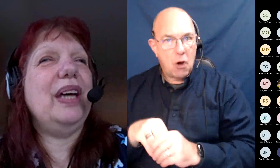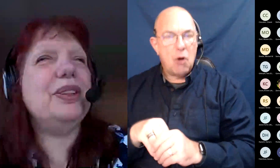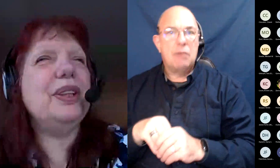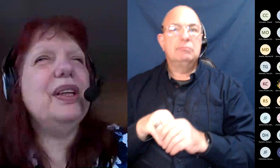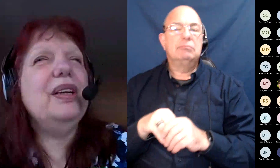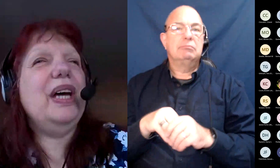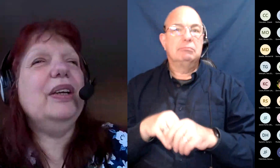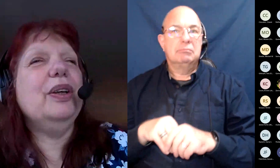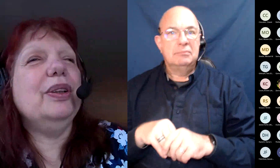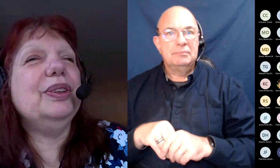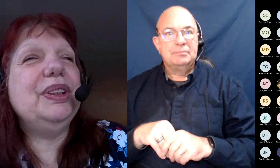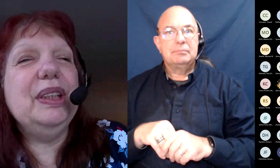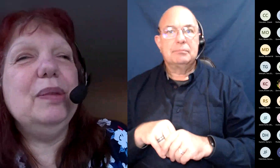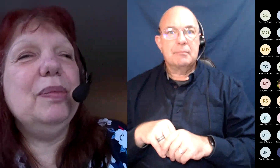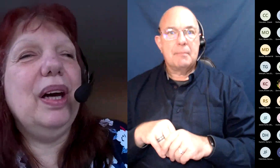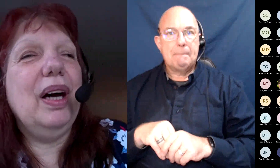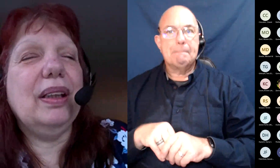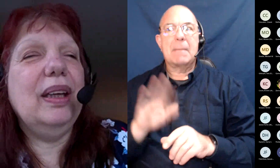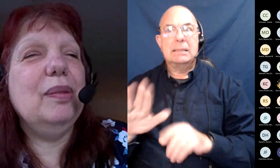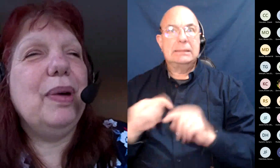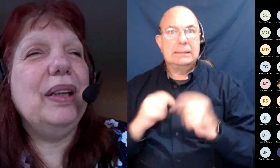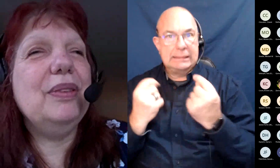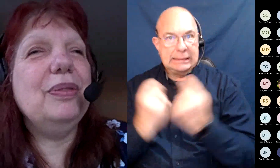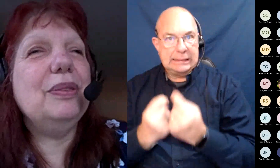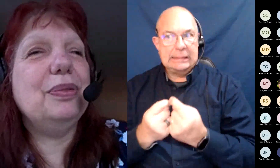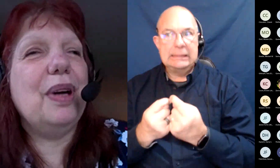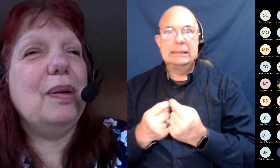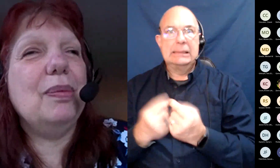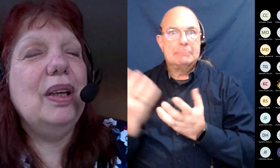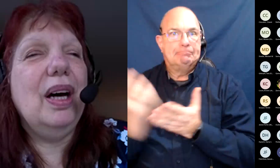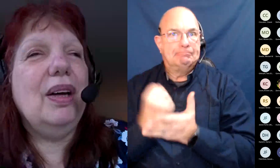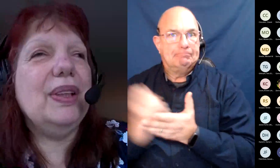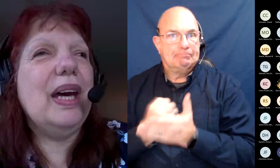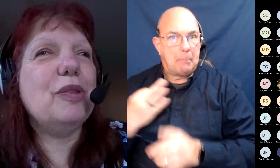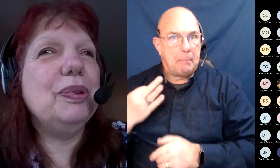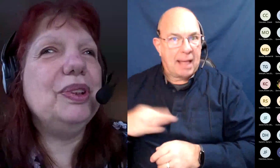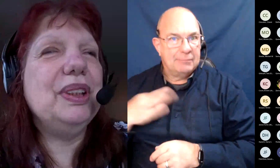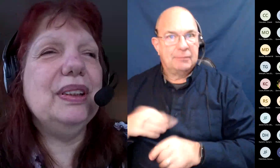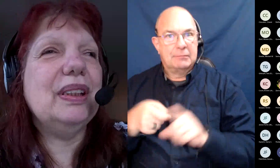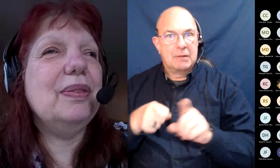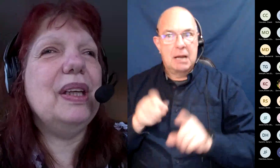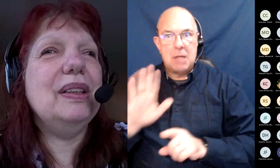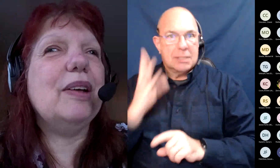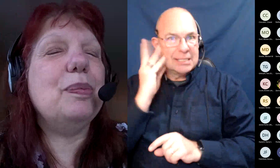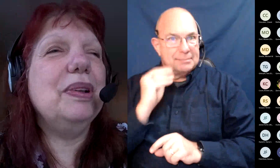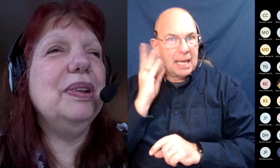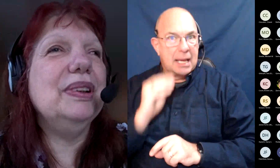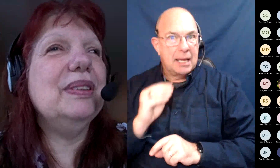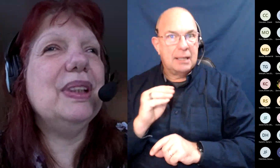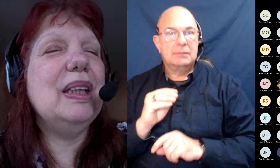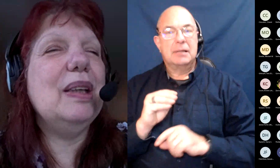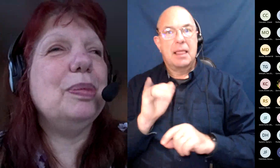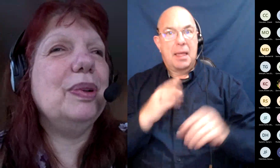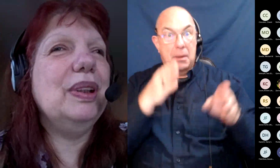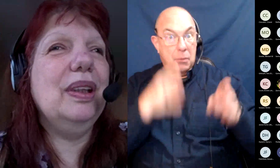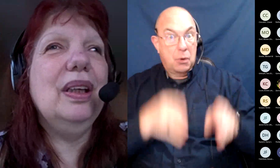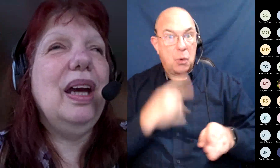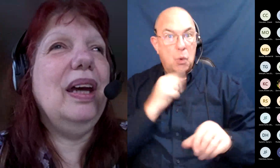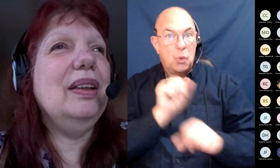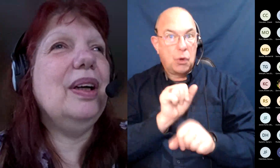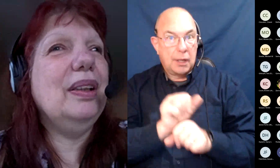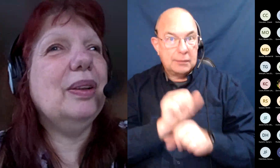ensuring that your team can benefit from the expertise of and the experience of the